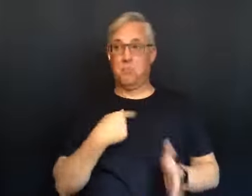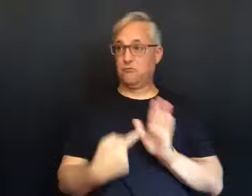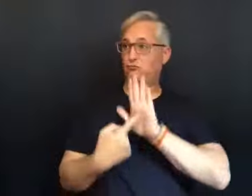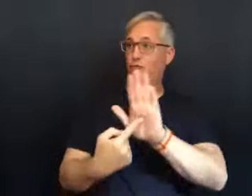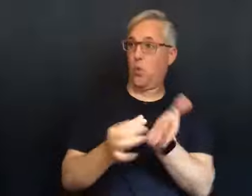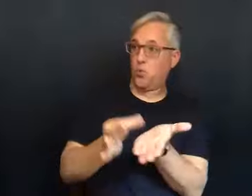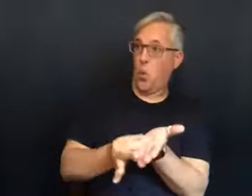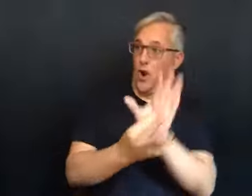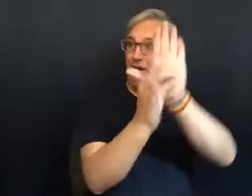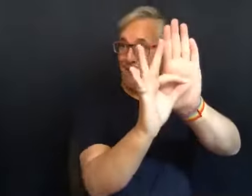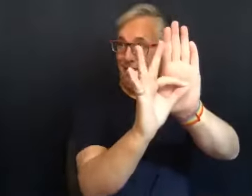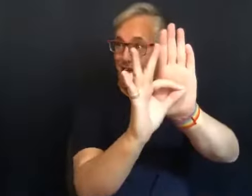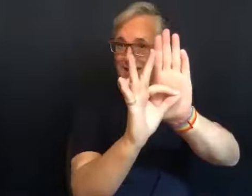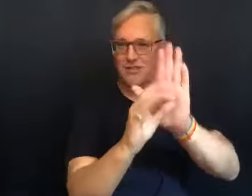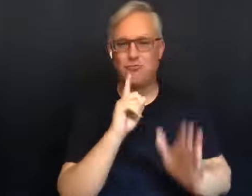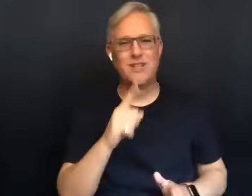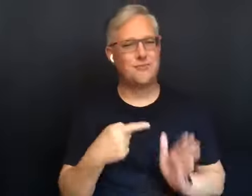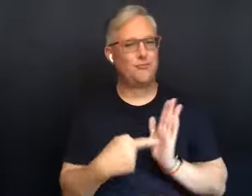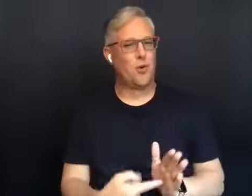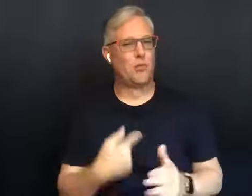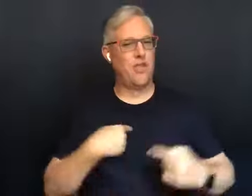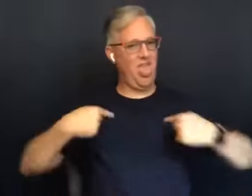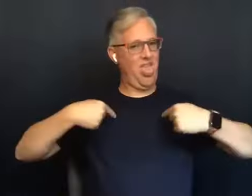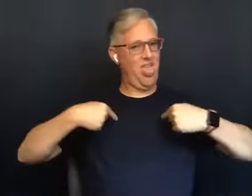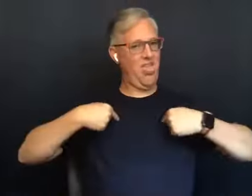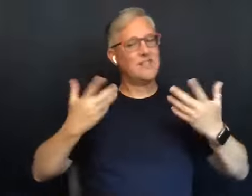I choose to not, I don't think it has a point. And I don't do it.